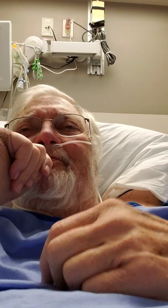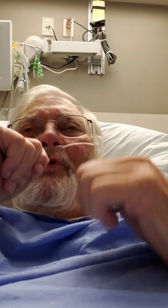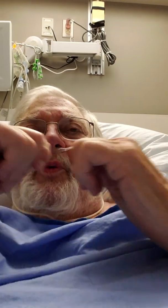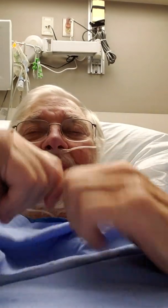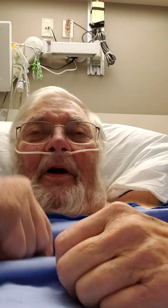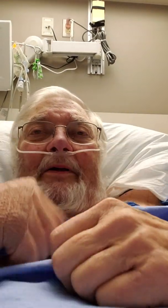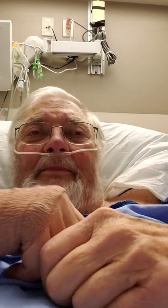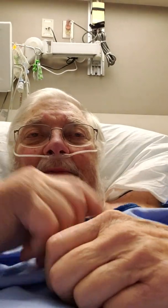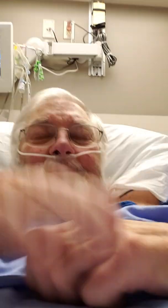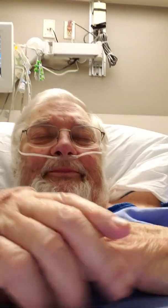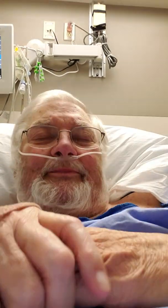like.